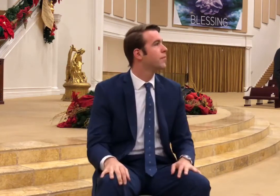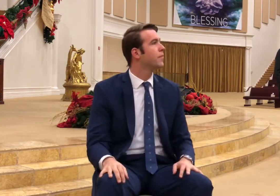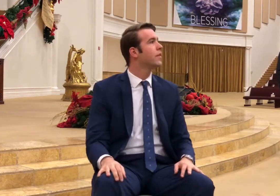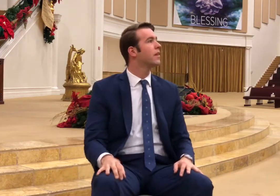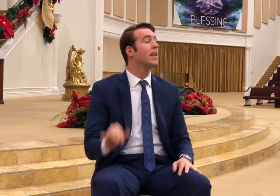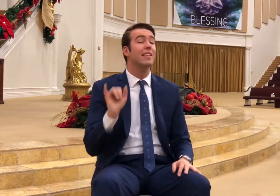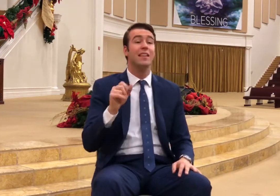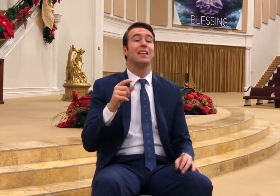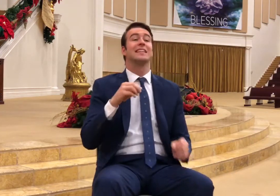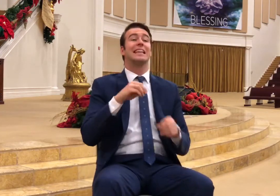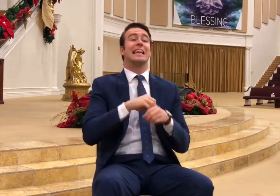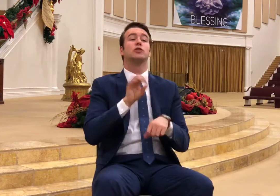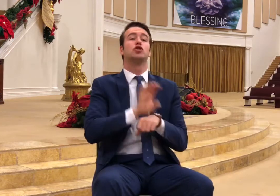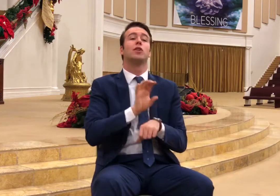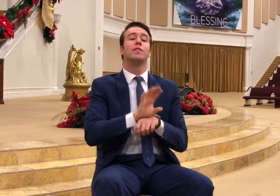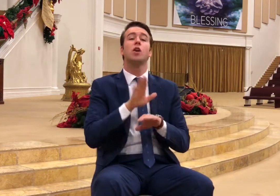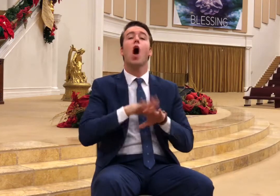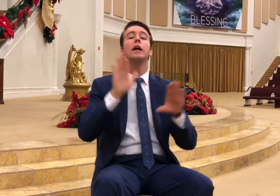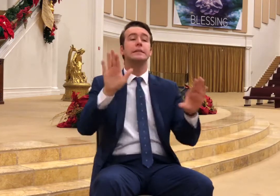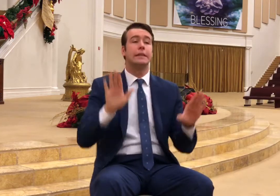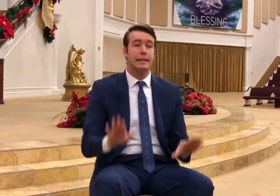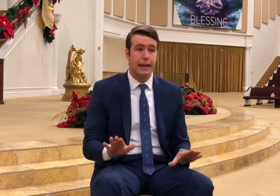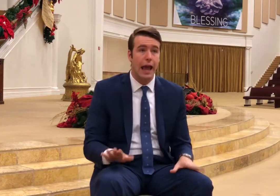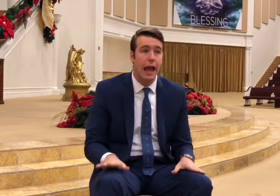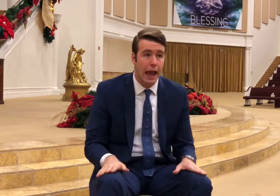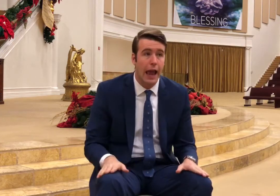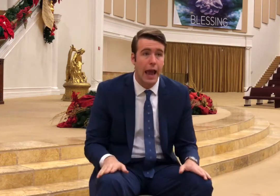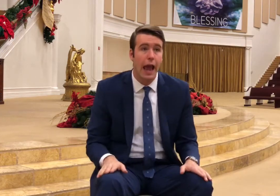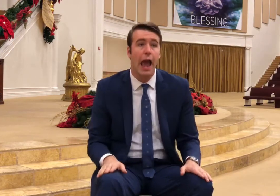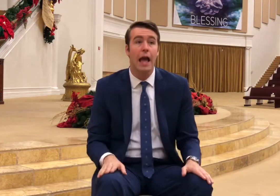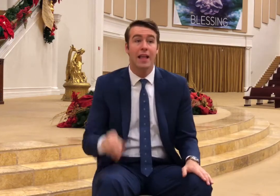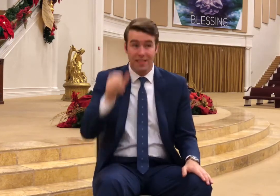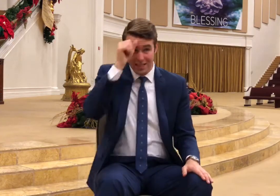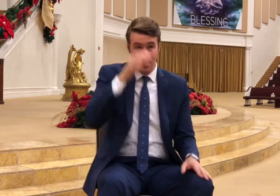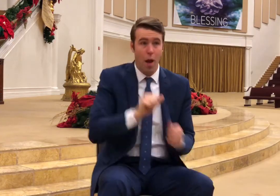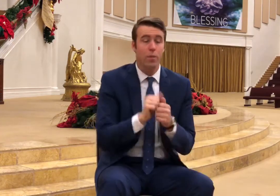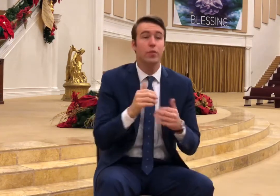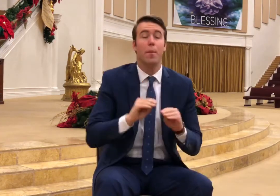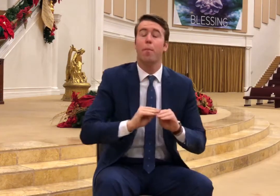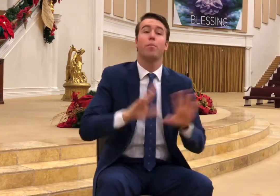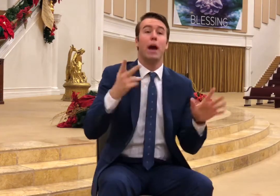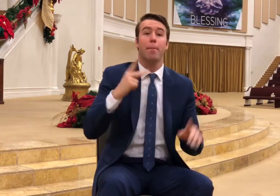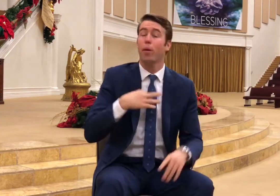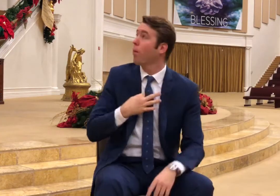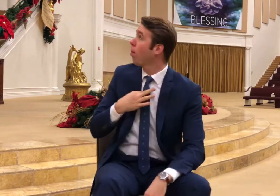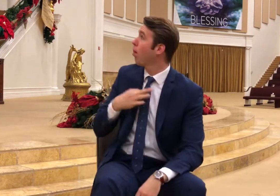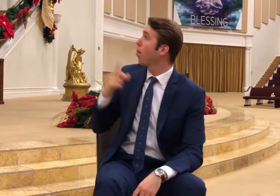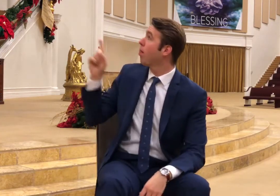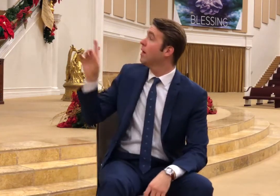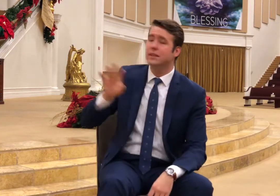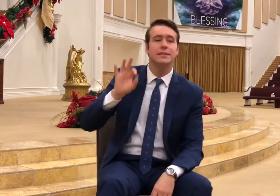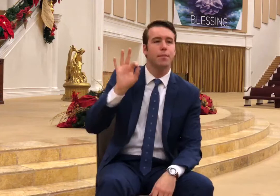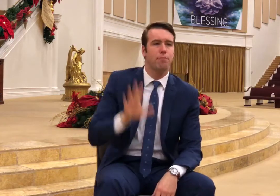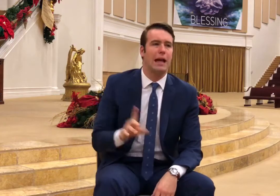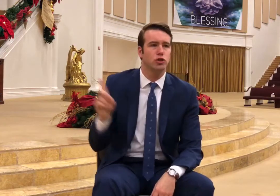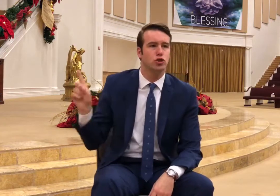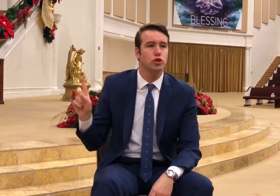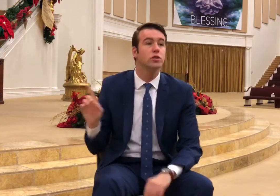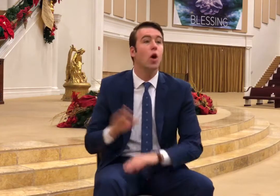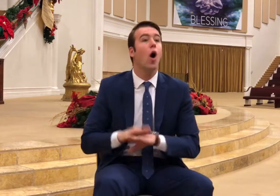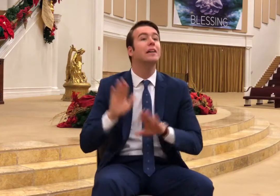was in service on Sunday. And the man in the bright purple shirt is a pastor. This is on